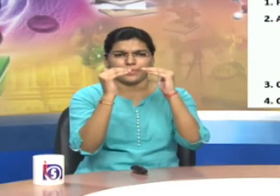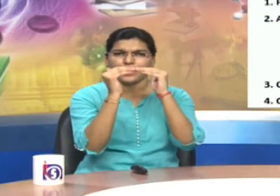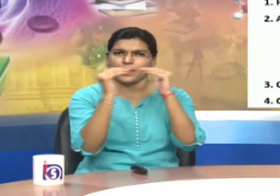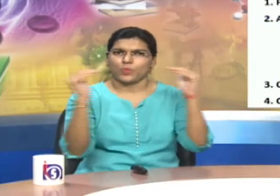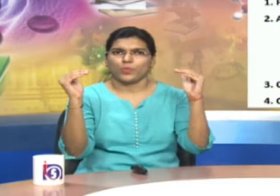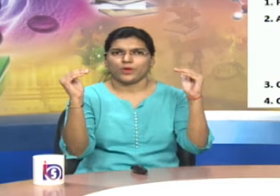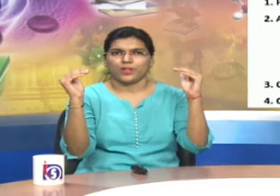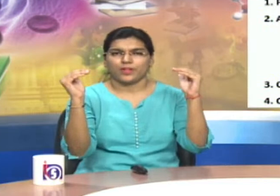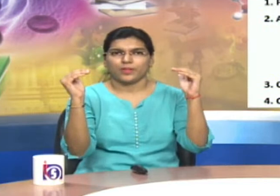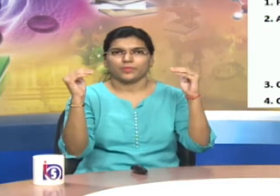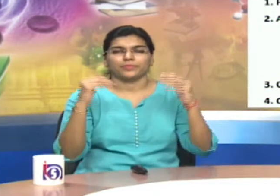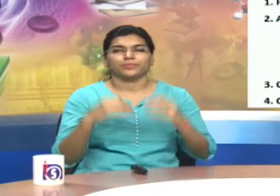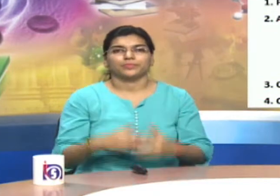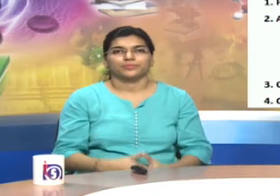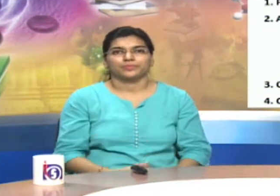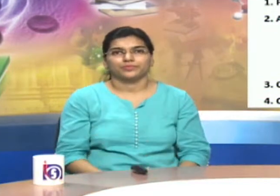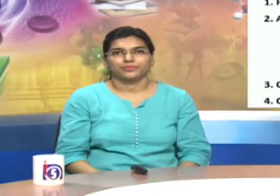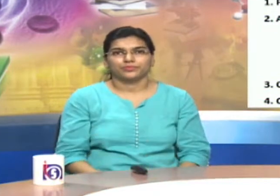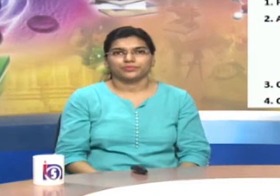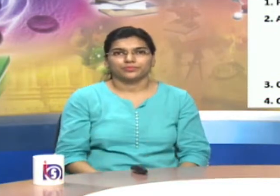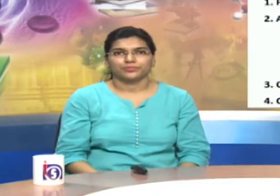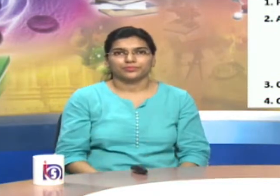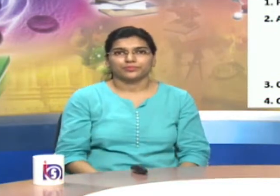equal. Sometimes there are numbers which are equal.